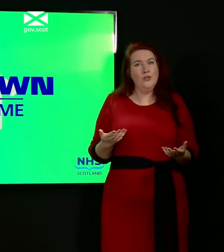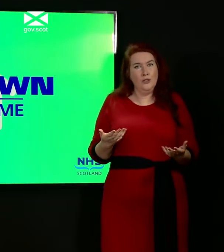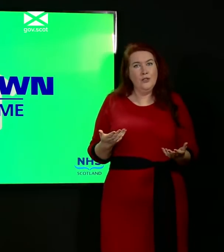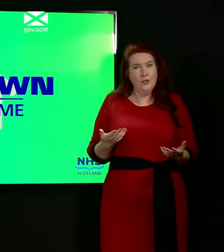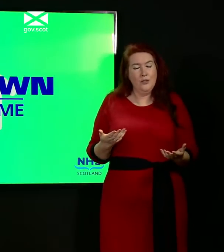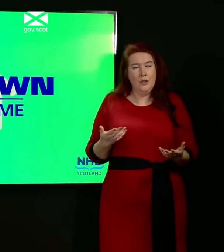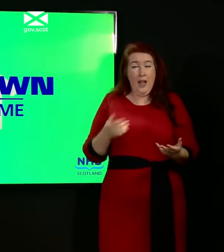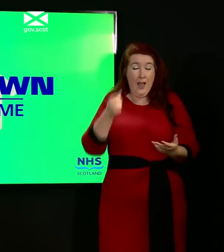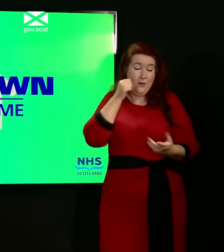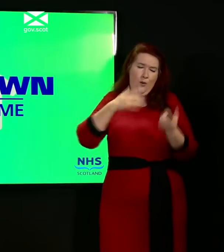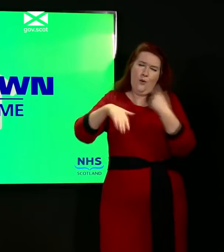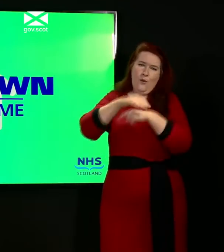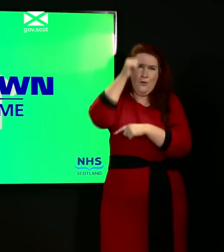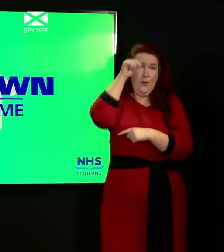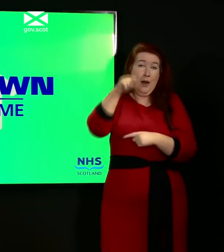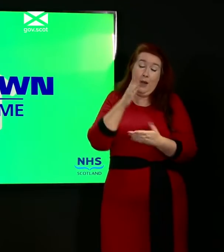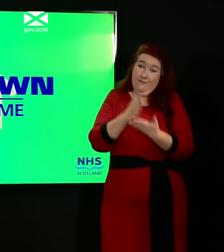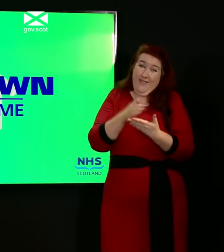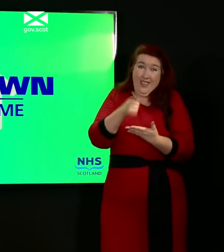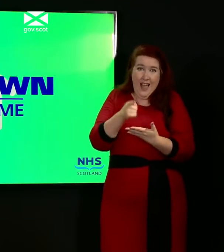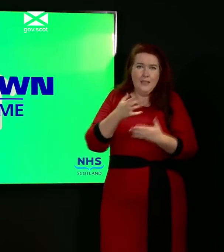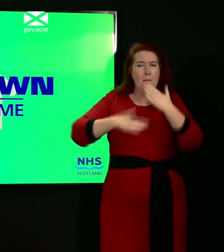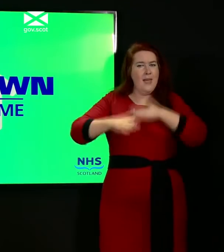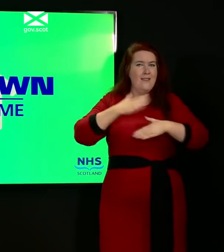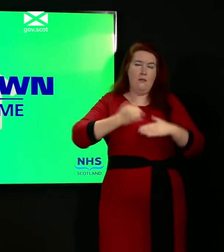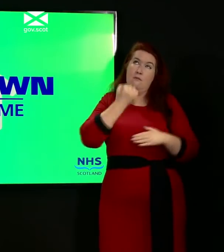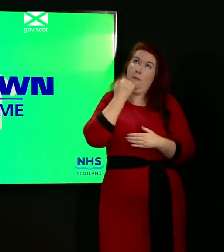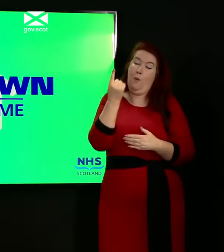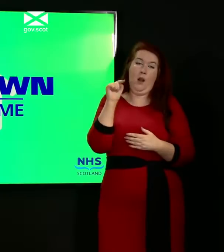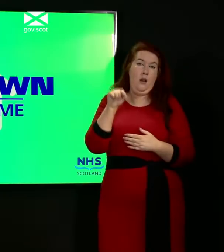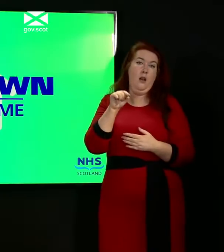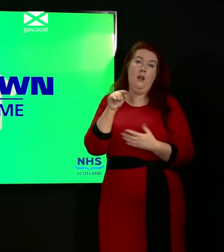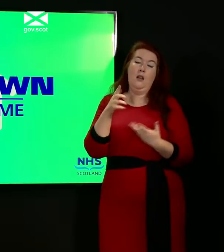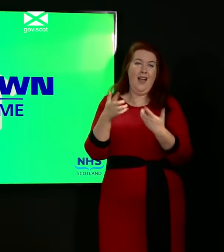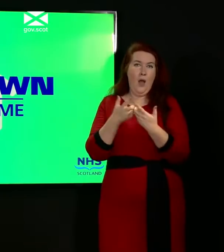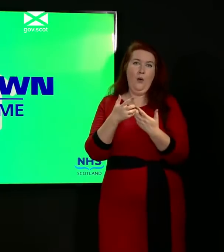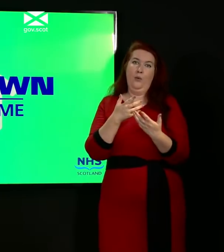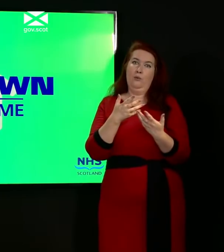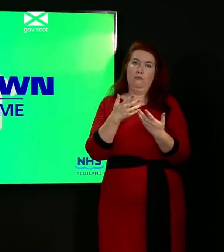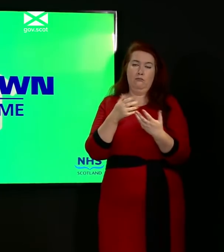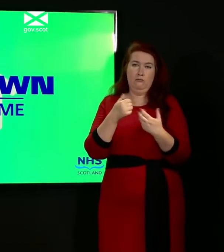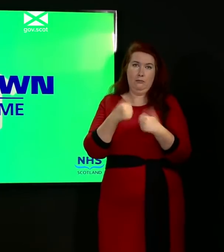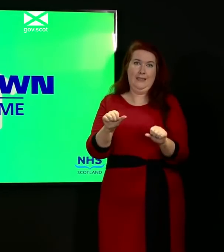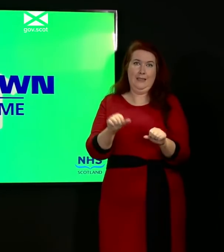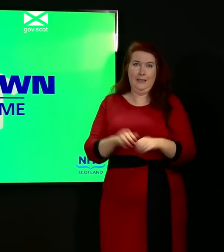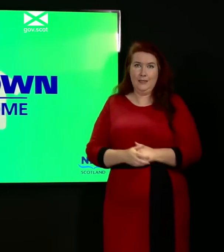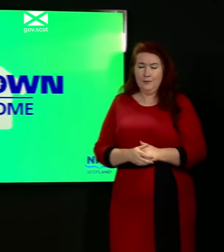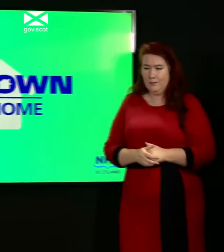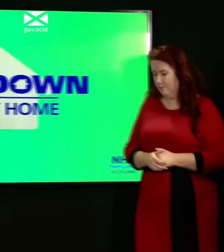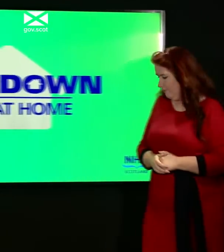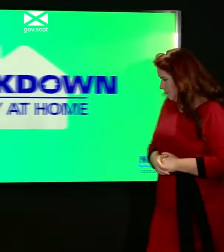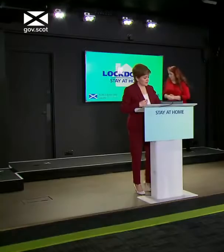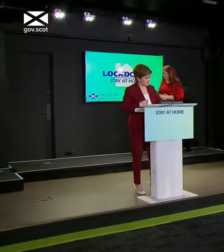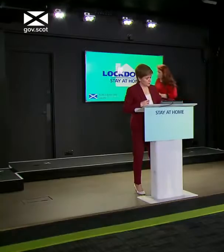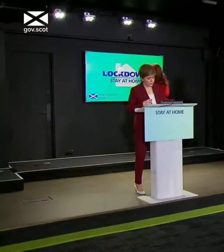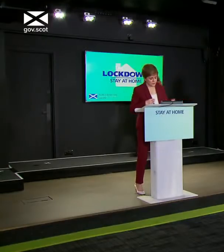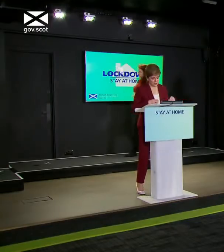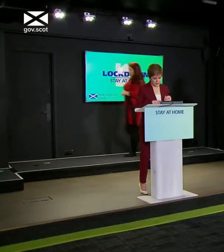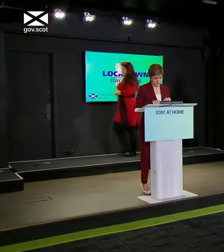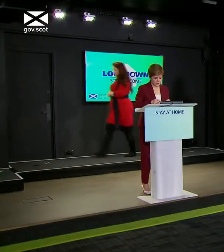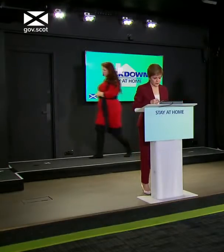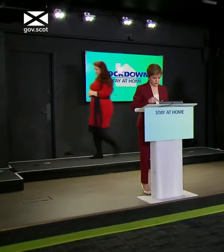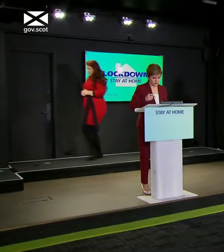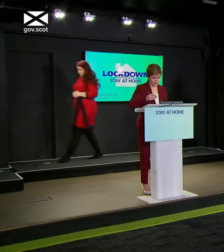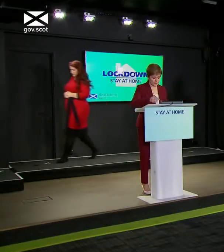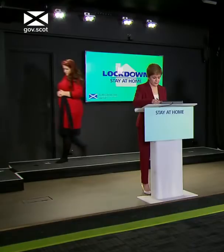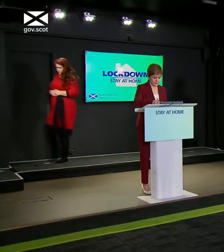everybody knows so well. It remains the key to win the race where the vaccine catches up. First Minister. Many thanks, Jason. We'll move